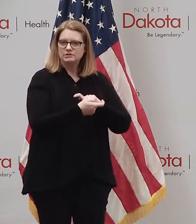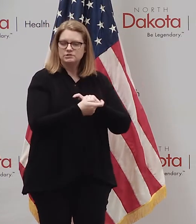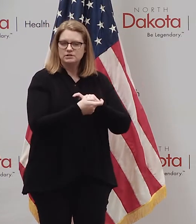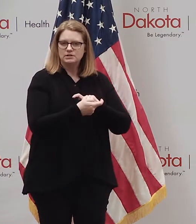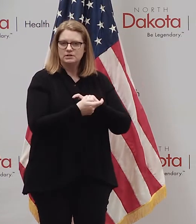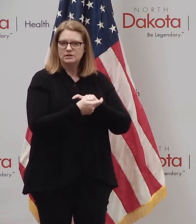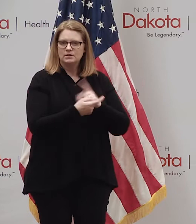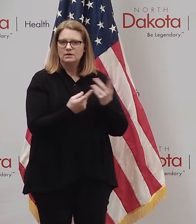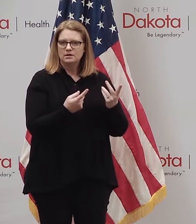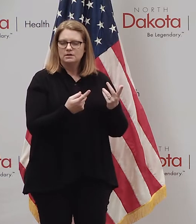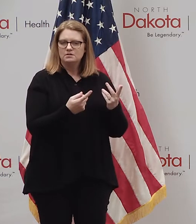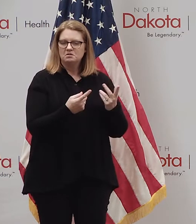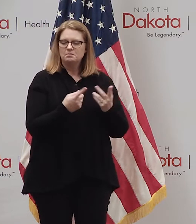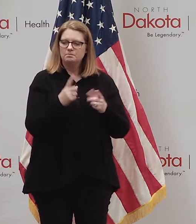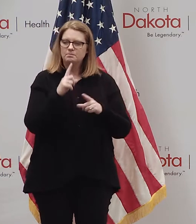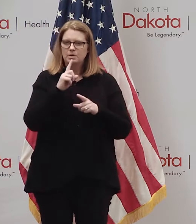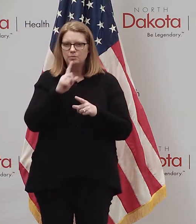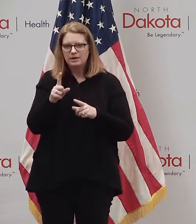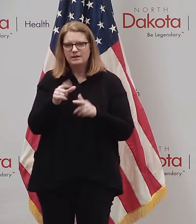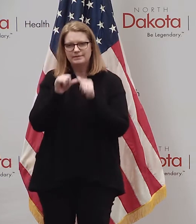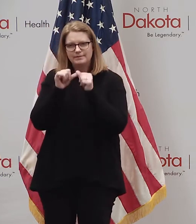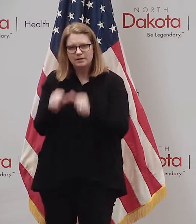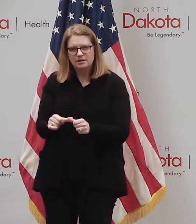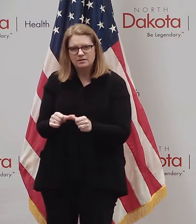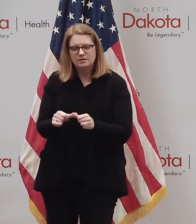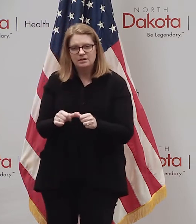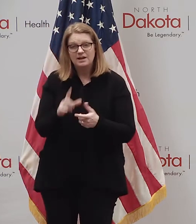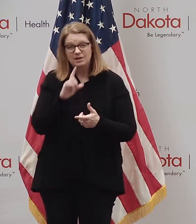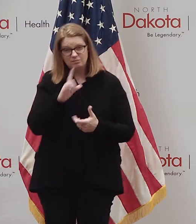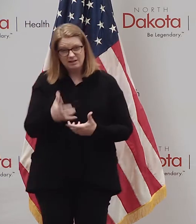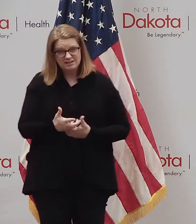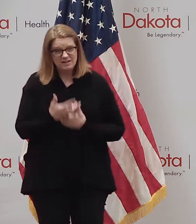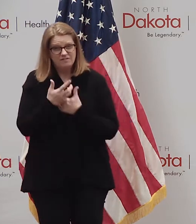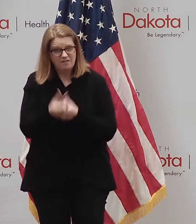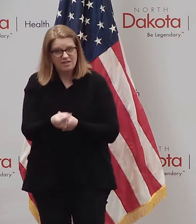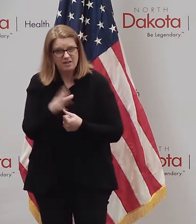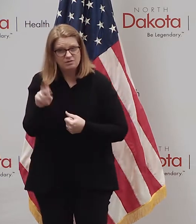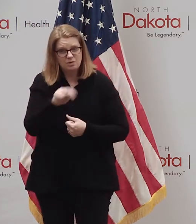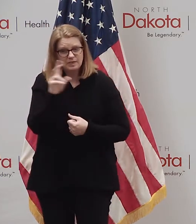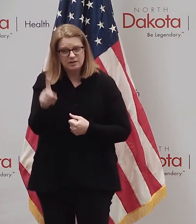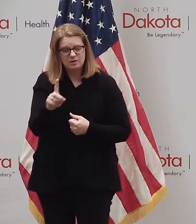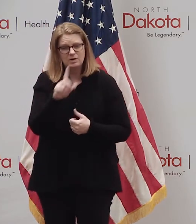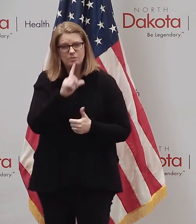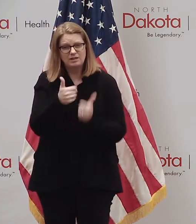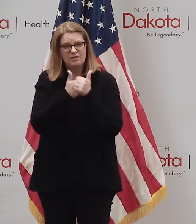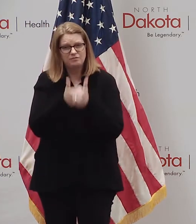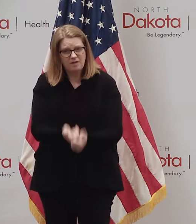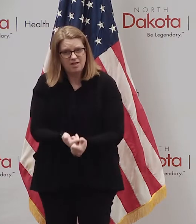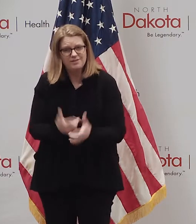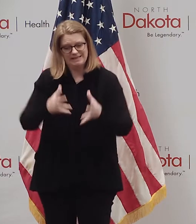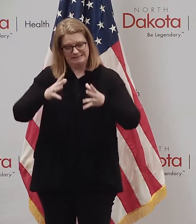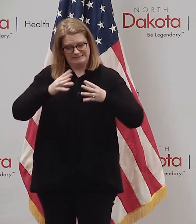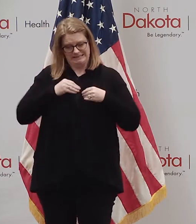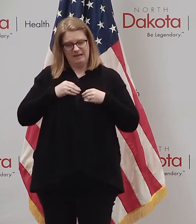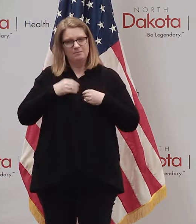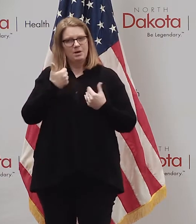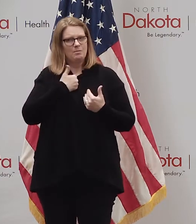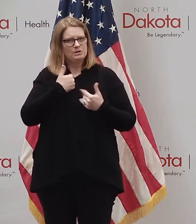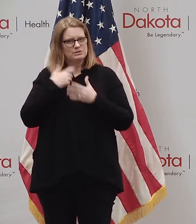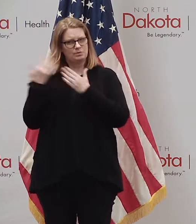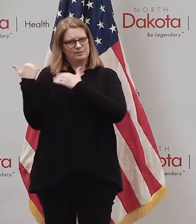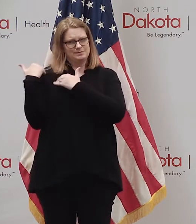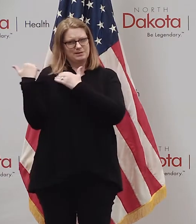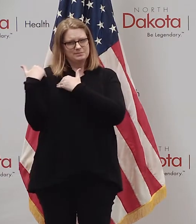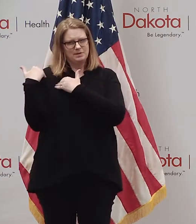remained constant throughout this, and that's that our faith in the people of North Dakota to exercise personal responsibility and look out for the well-being